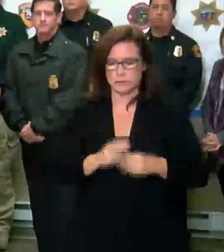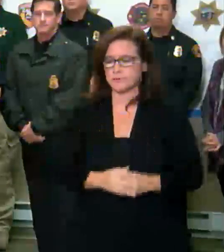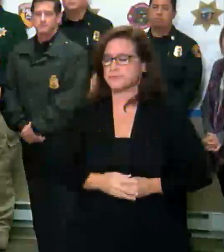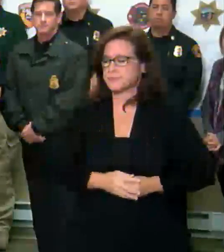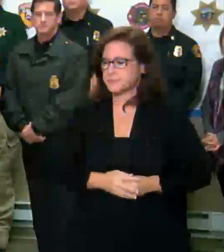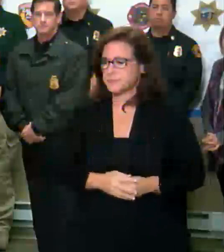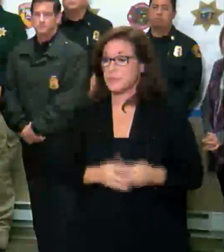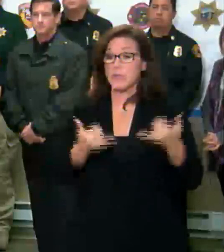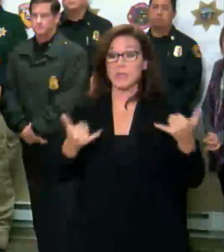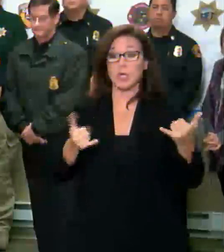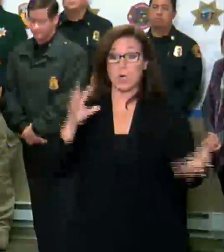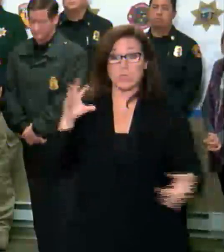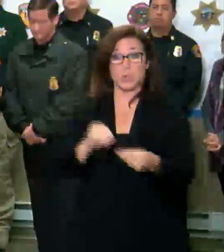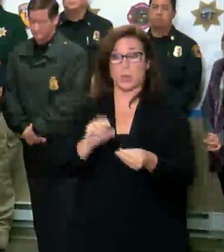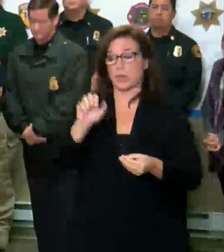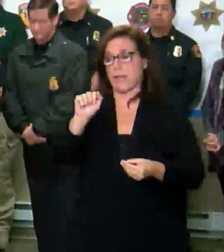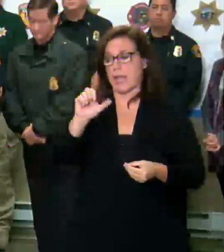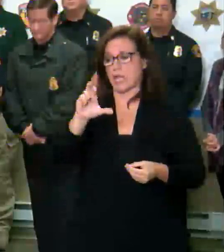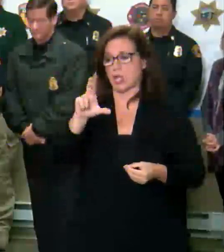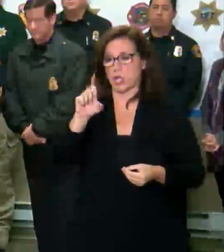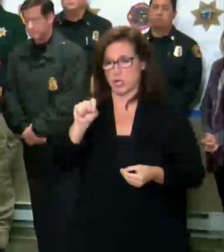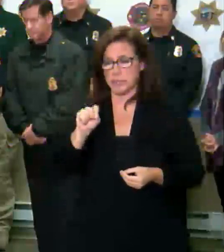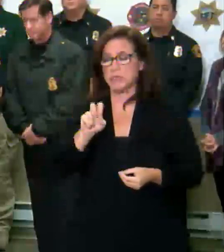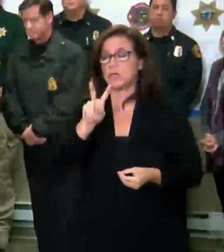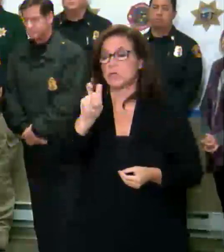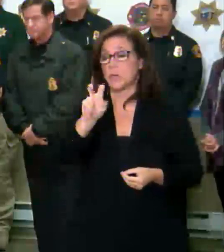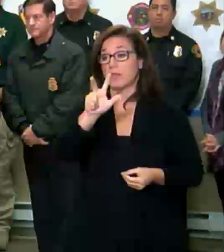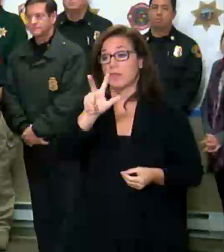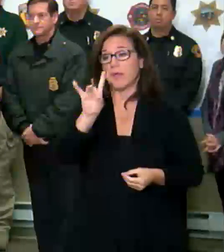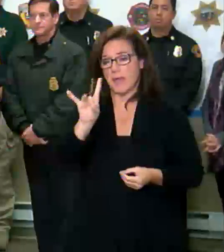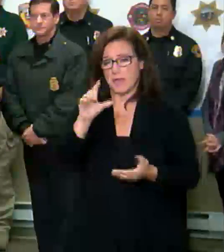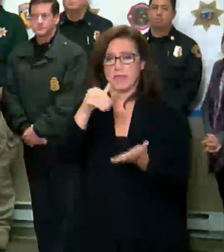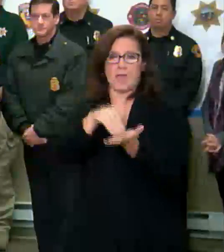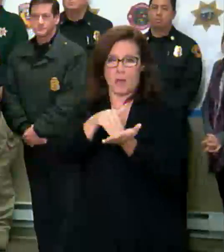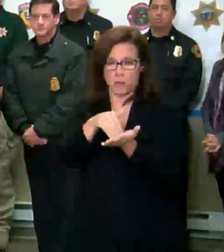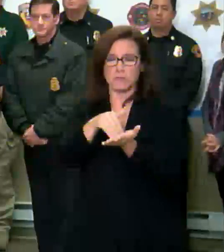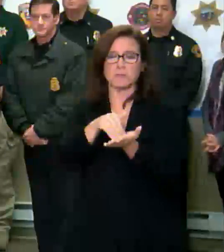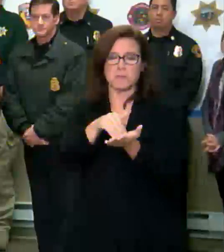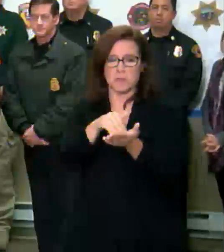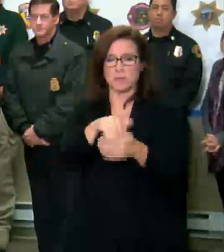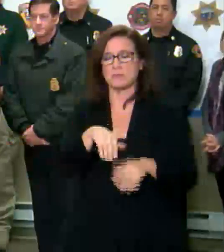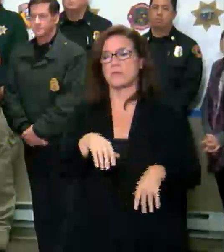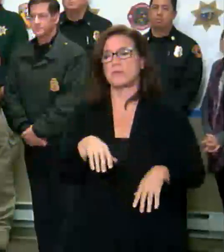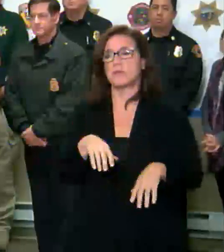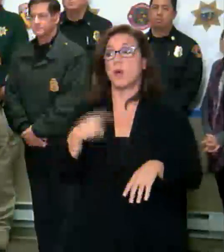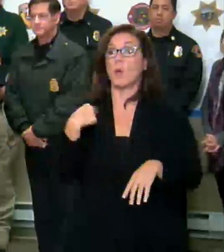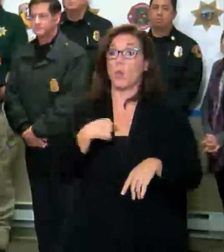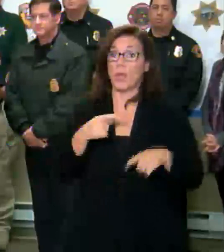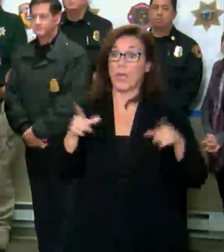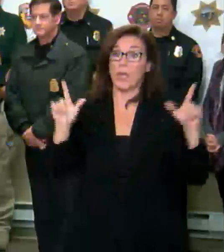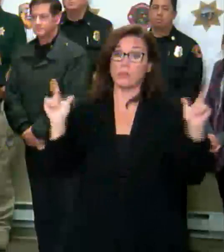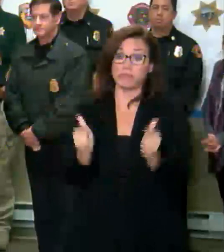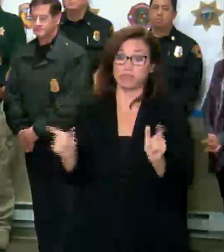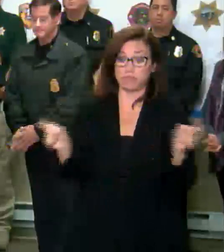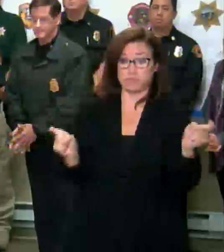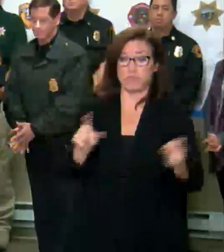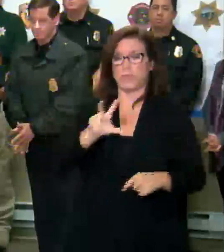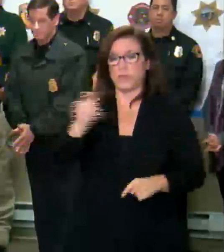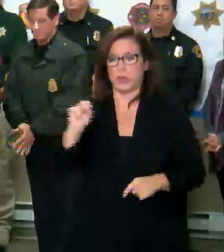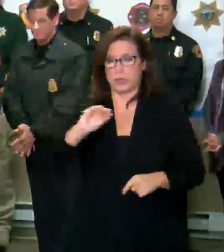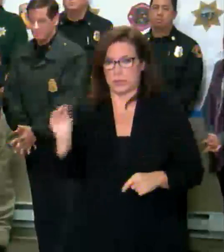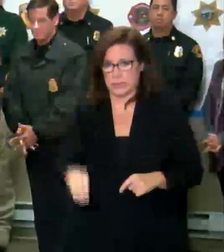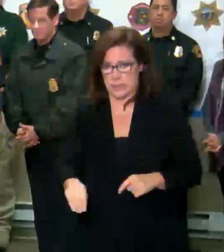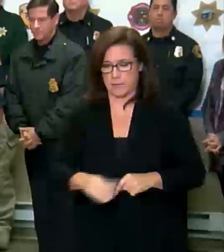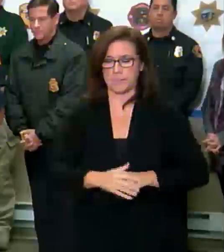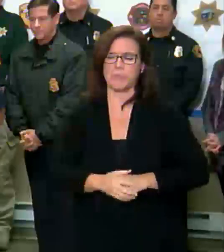Our current acreage is just over 238,000 acres at 30% contained. Most of the other